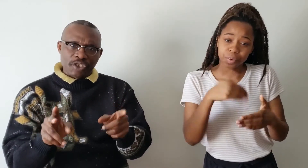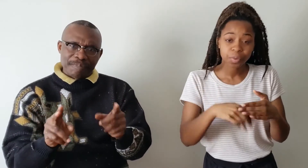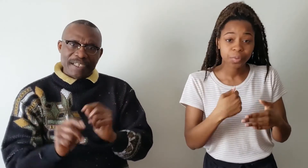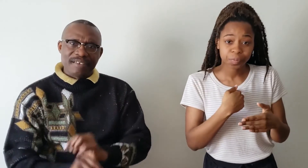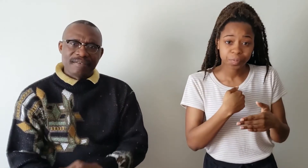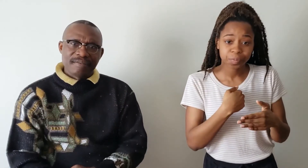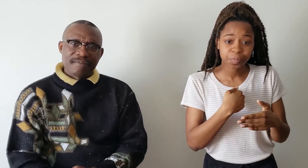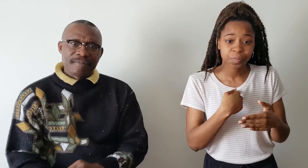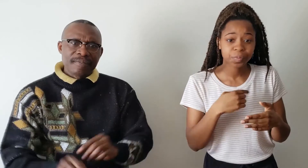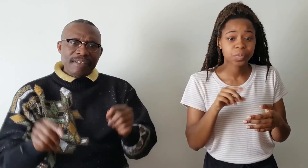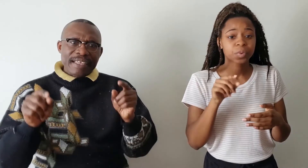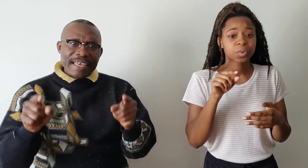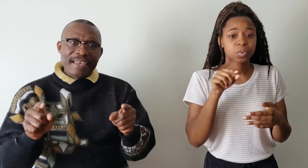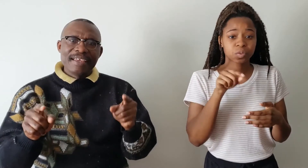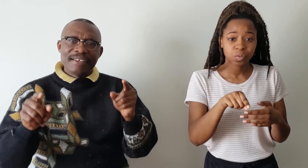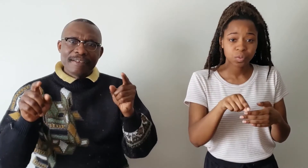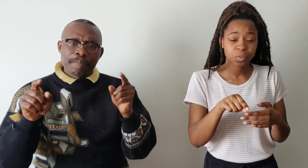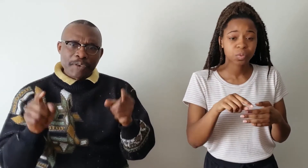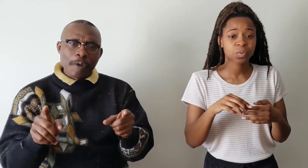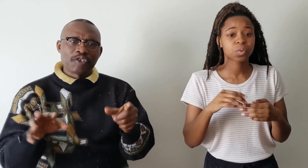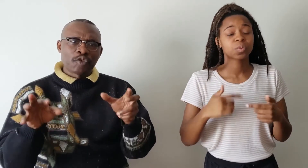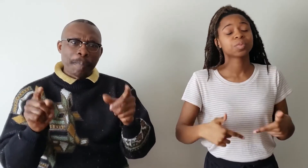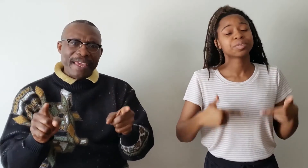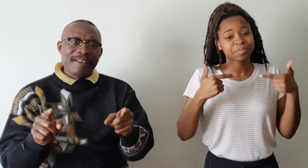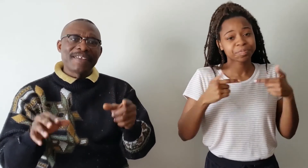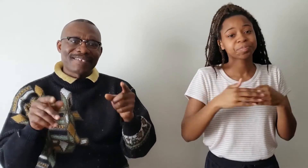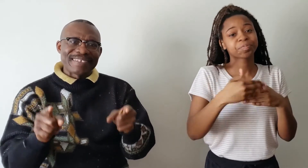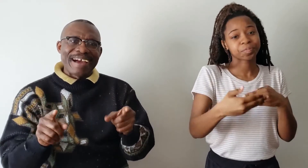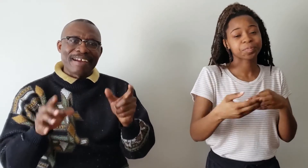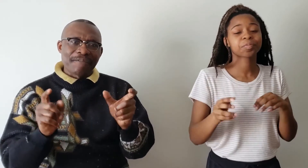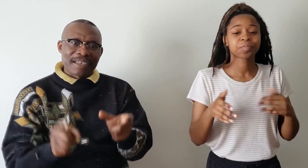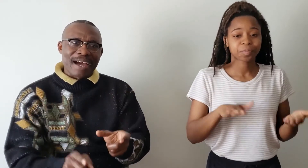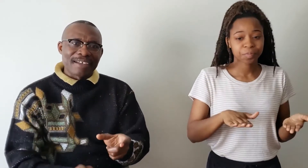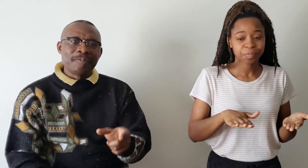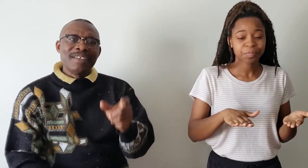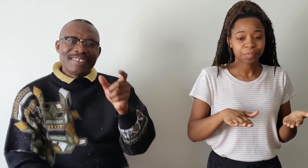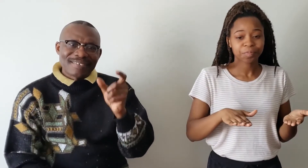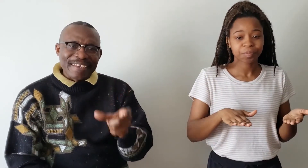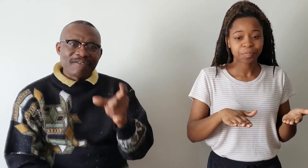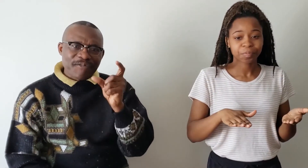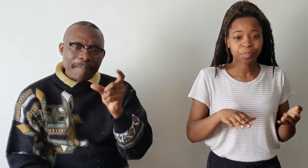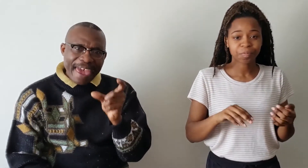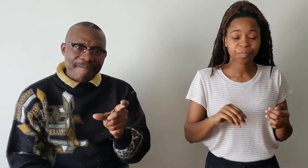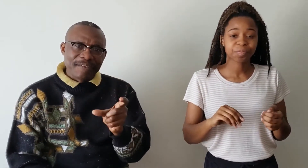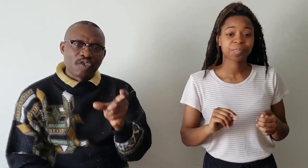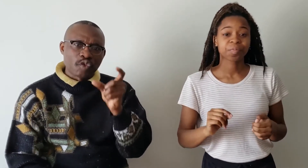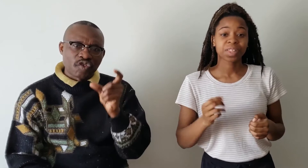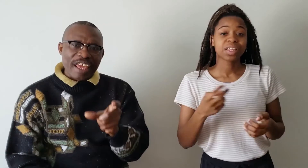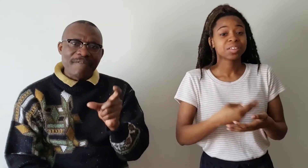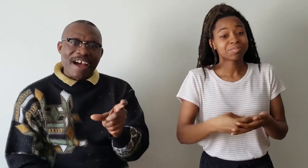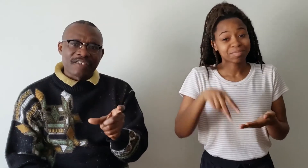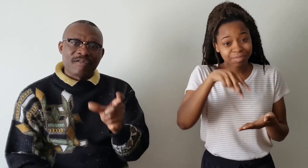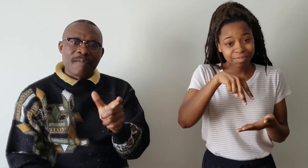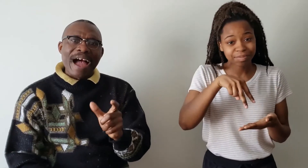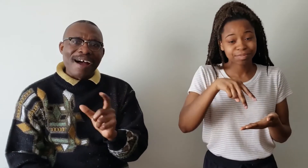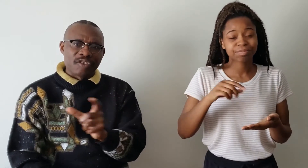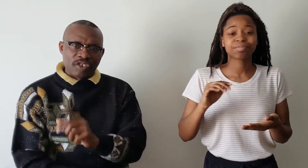be. He proved to be the Son of God, sent from heaven to save us from our